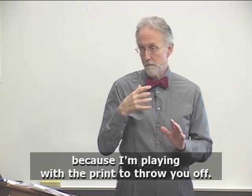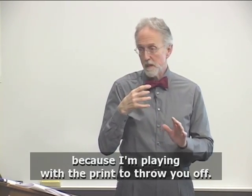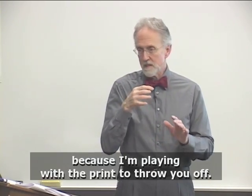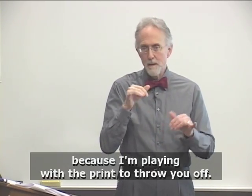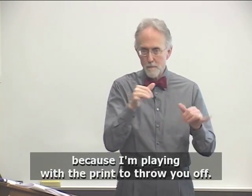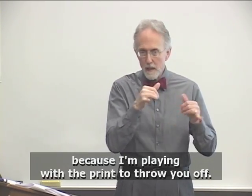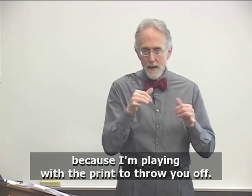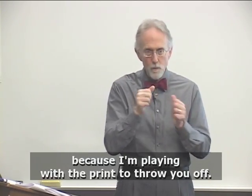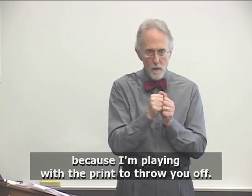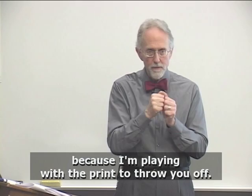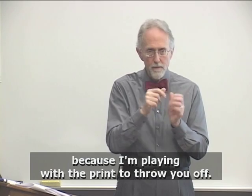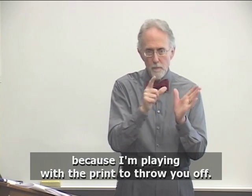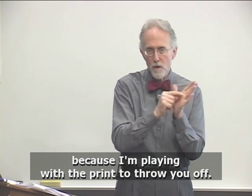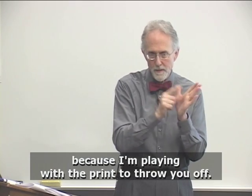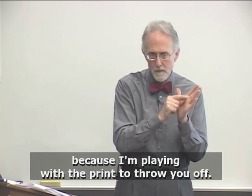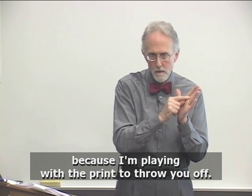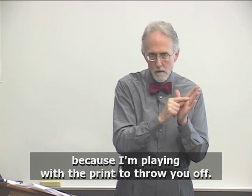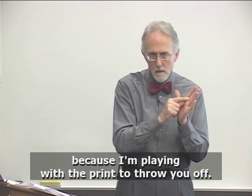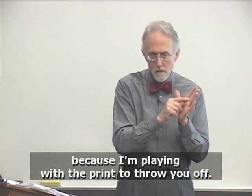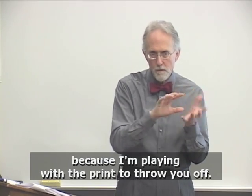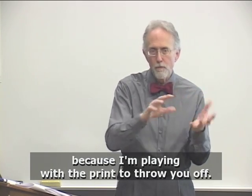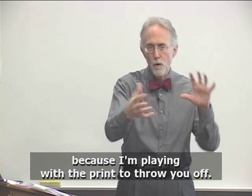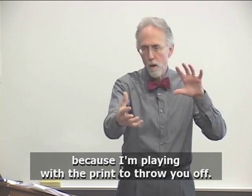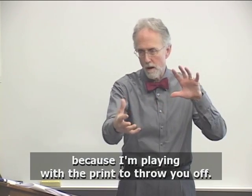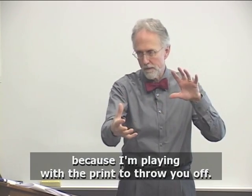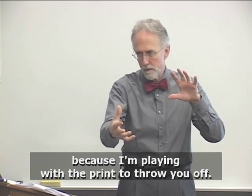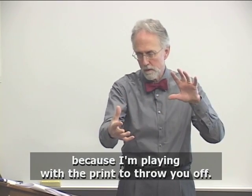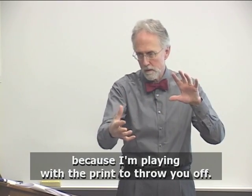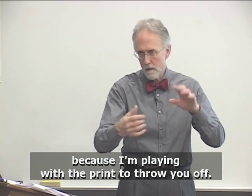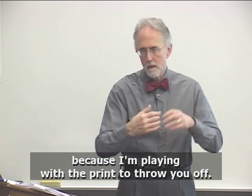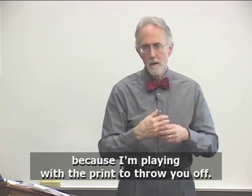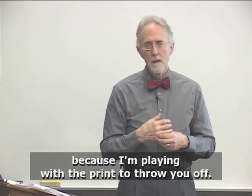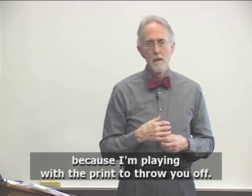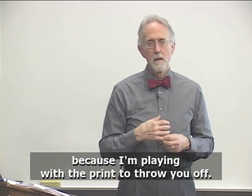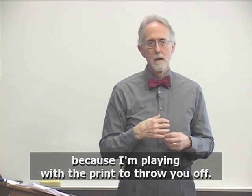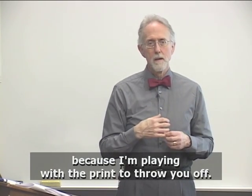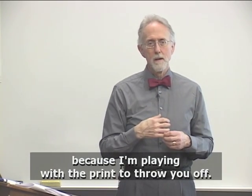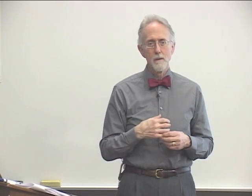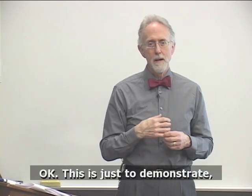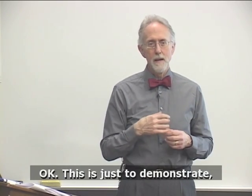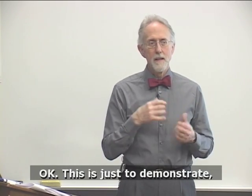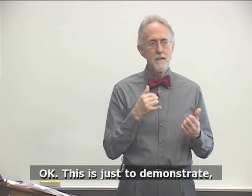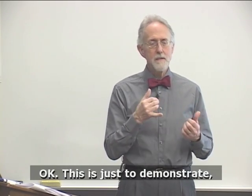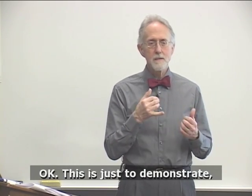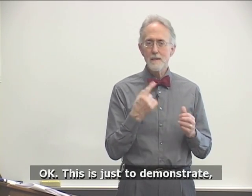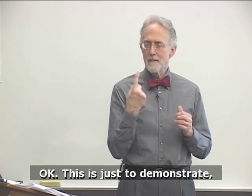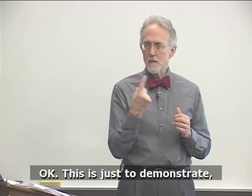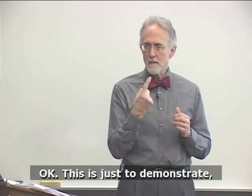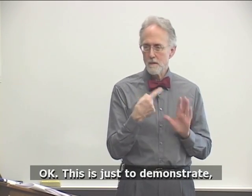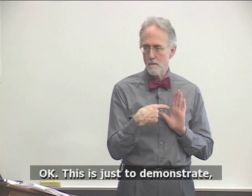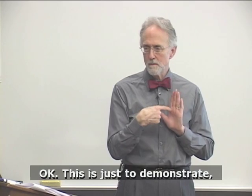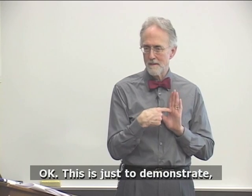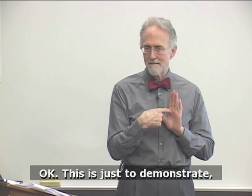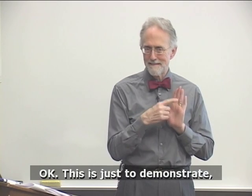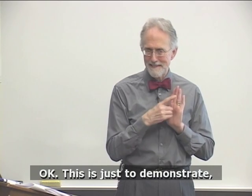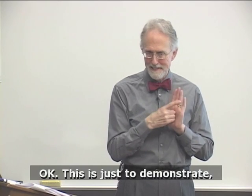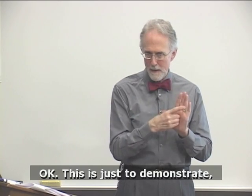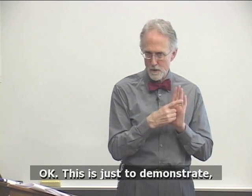because I'm playing with the print to throw you off. Okay, this is just to